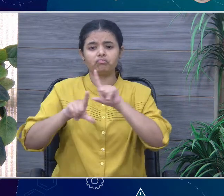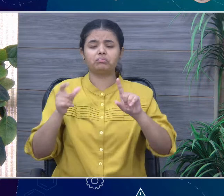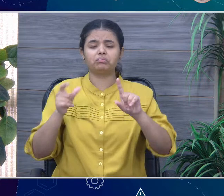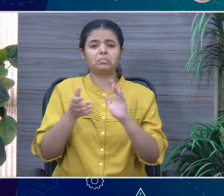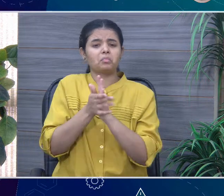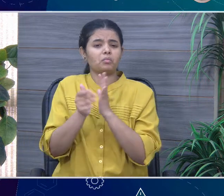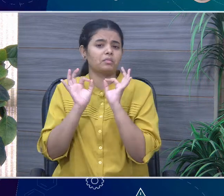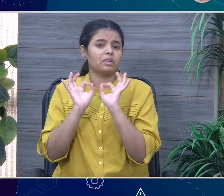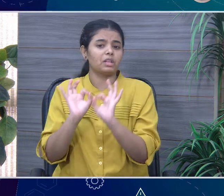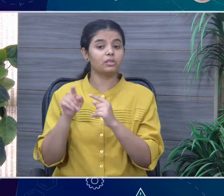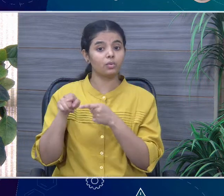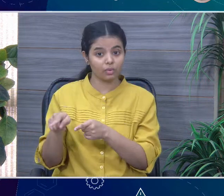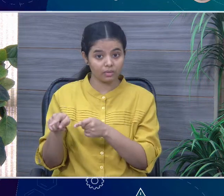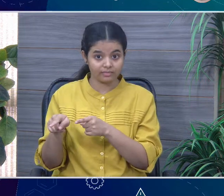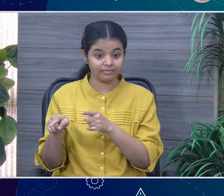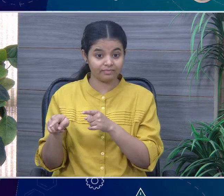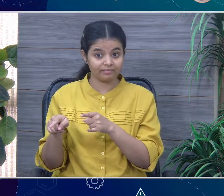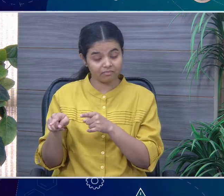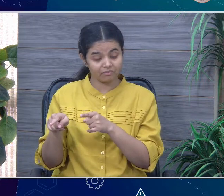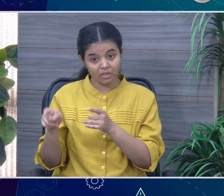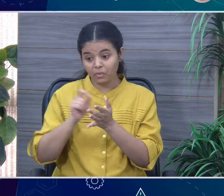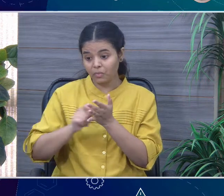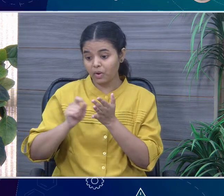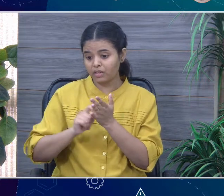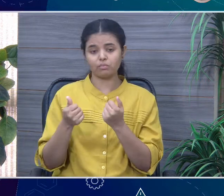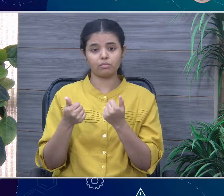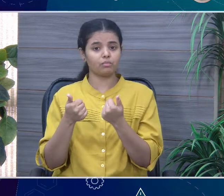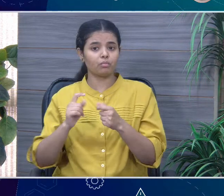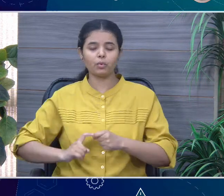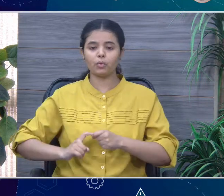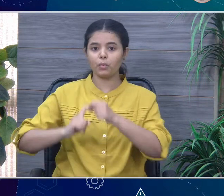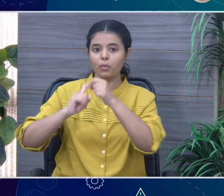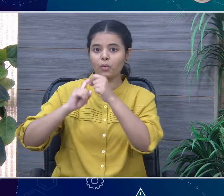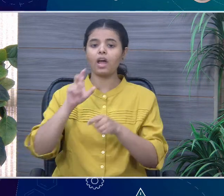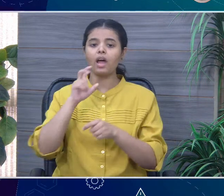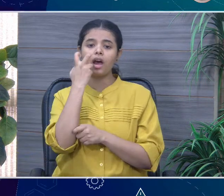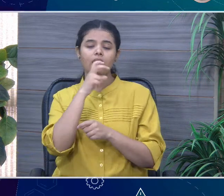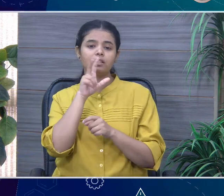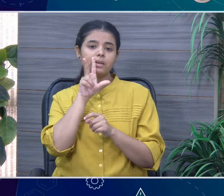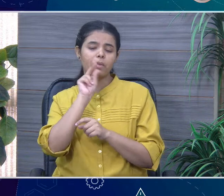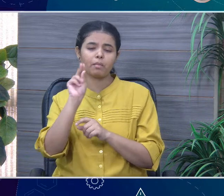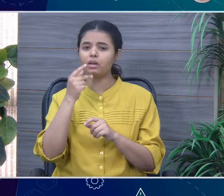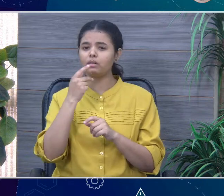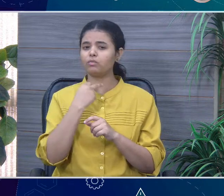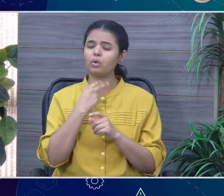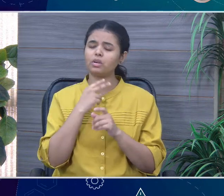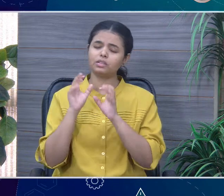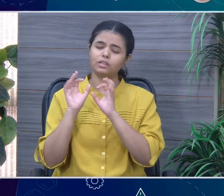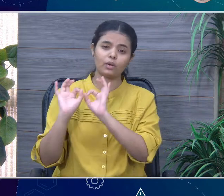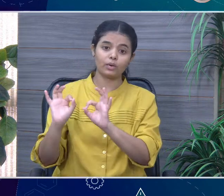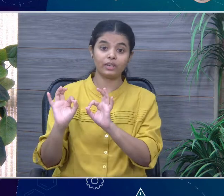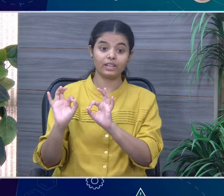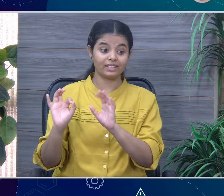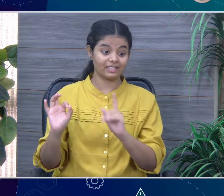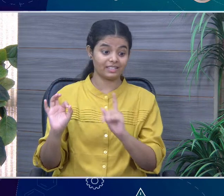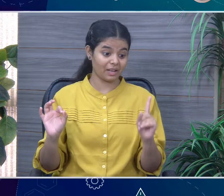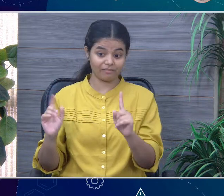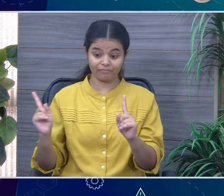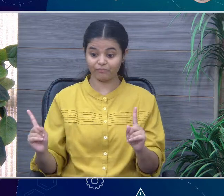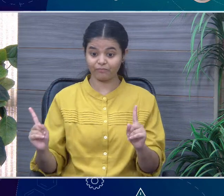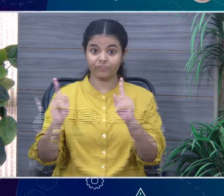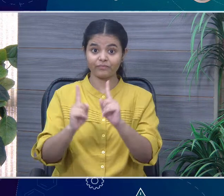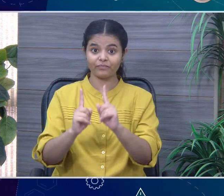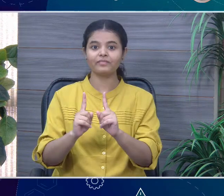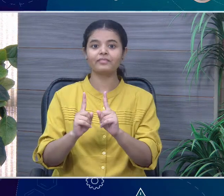very good in language, very good in writing, very good in articulating. So if we team them up,